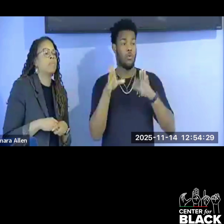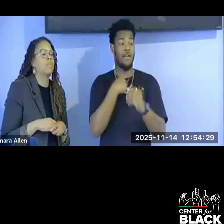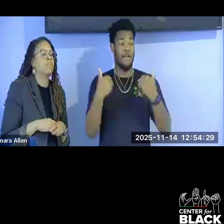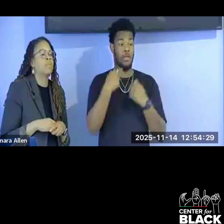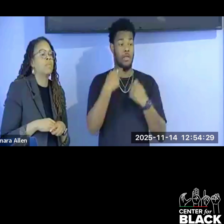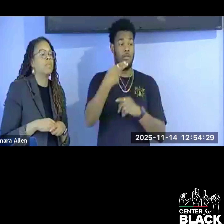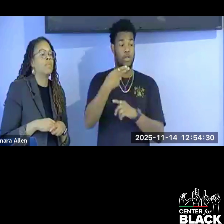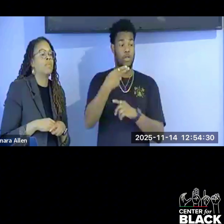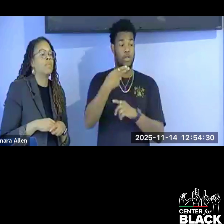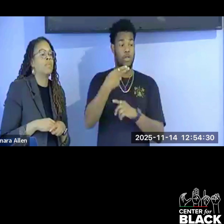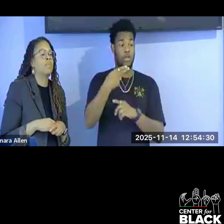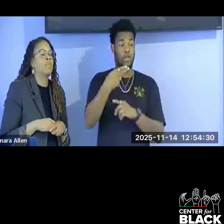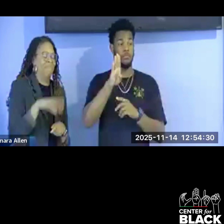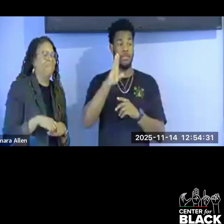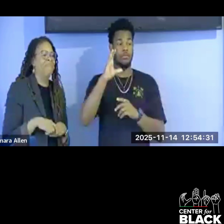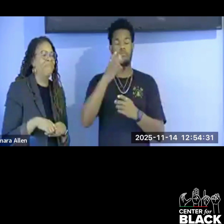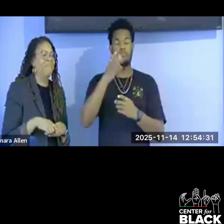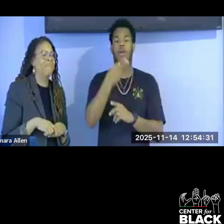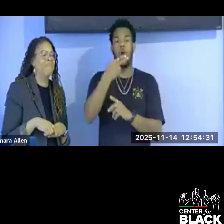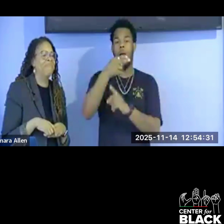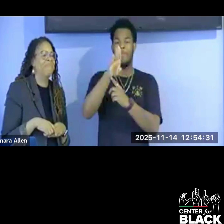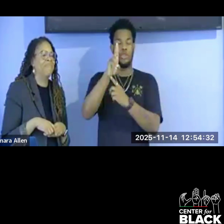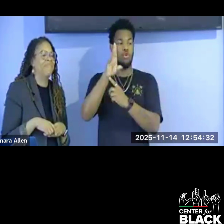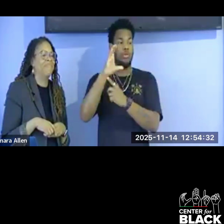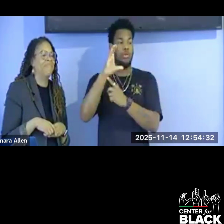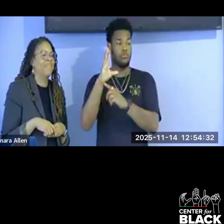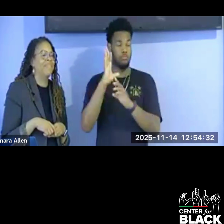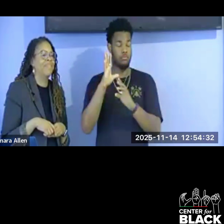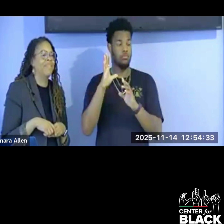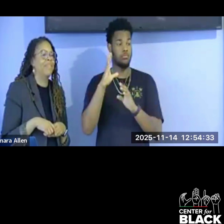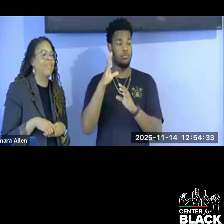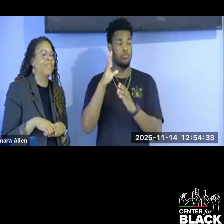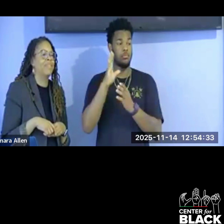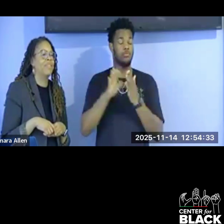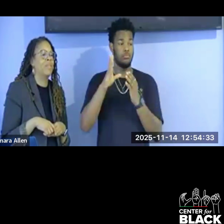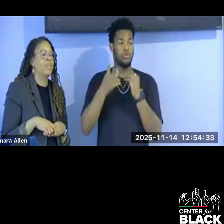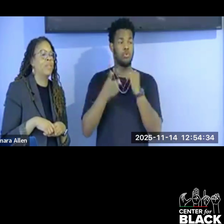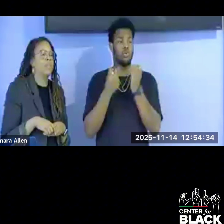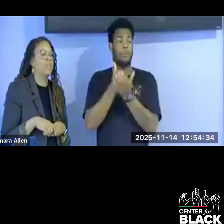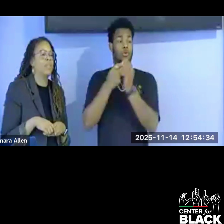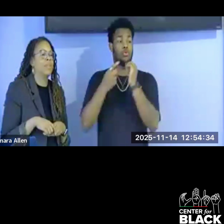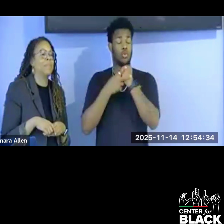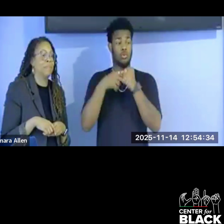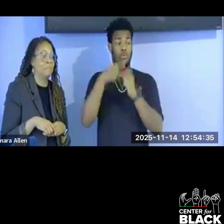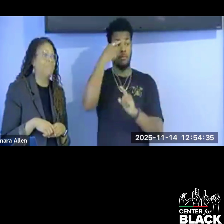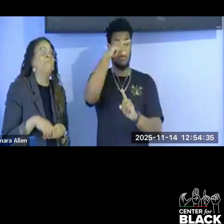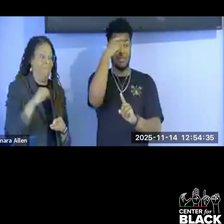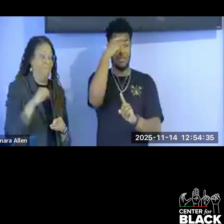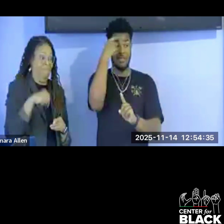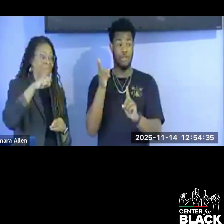So there's the comment. So we do have HBCUs.